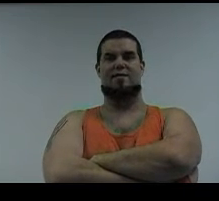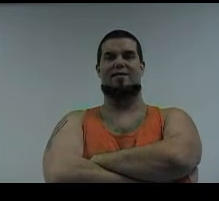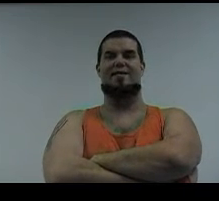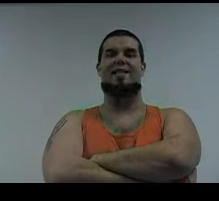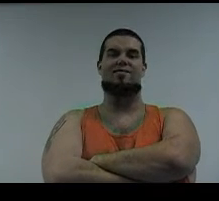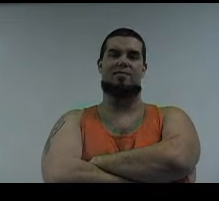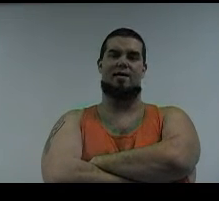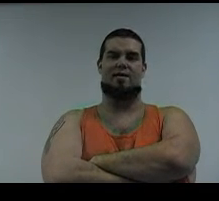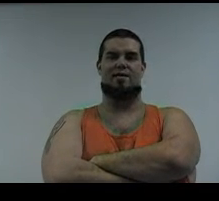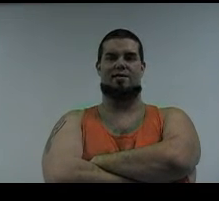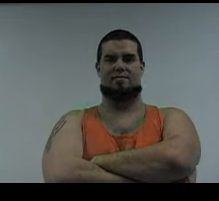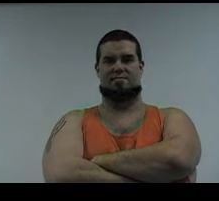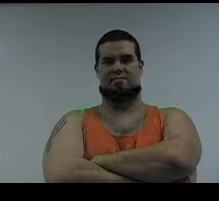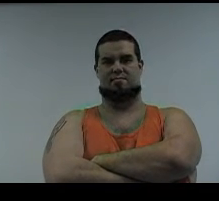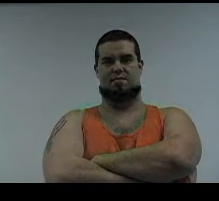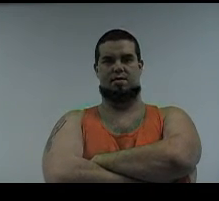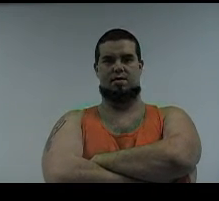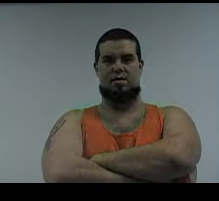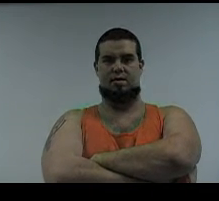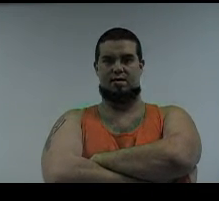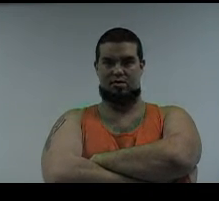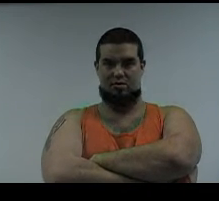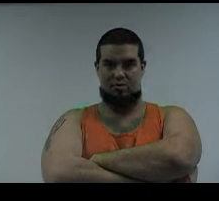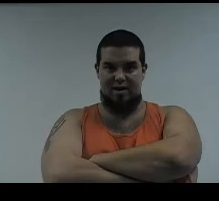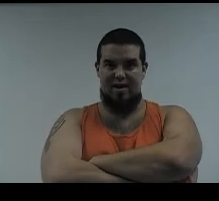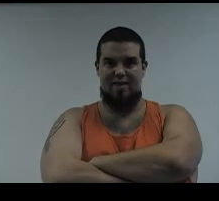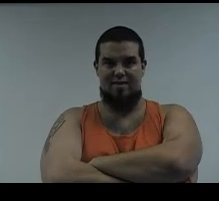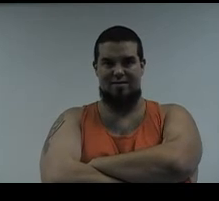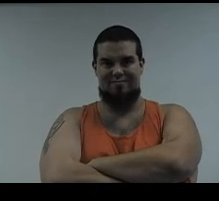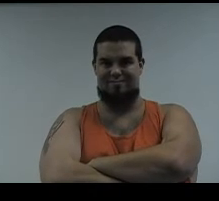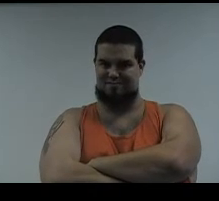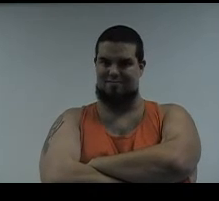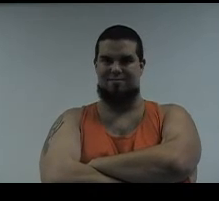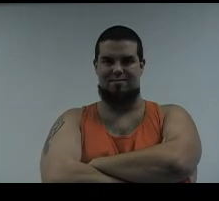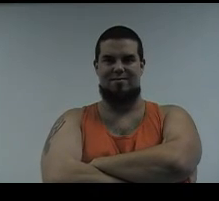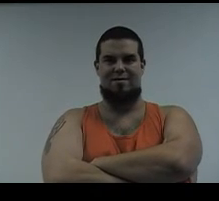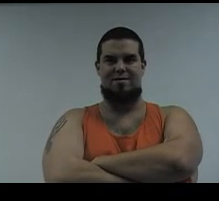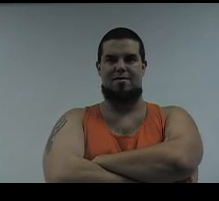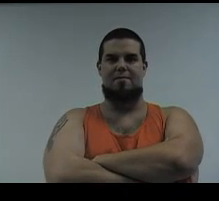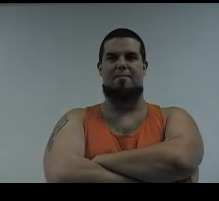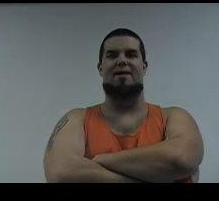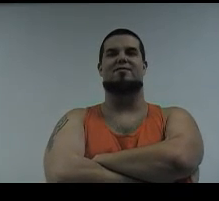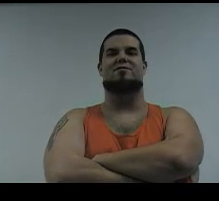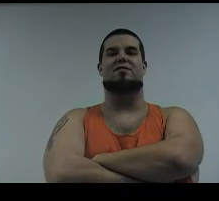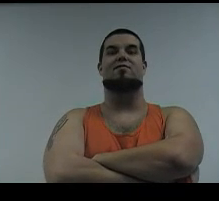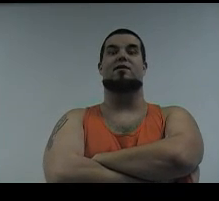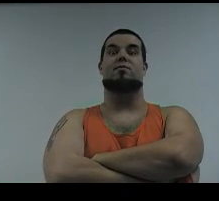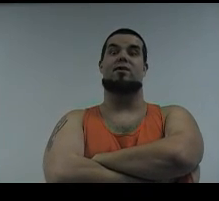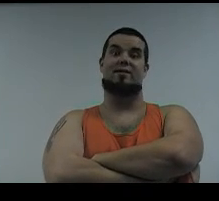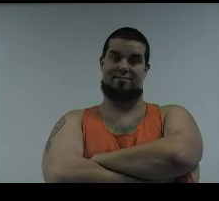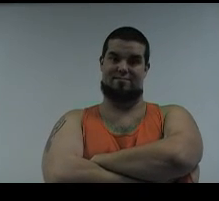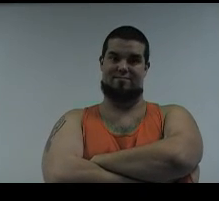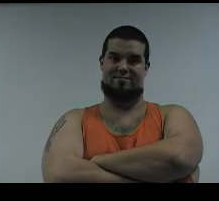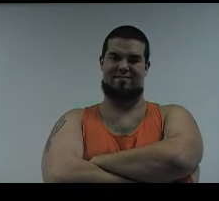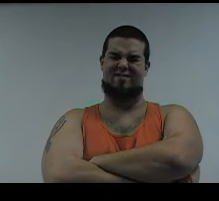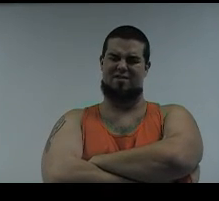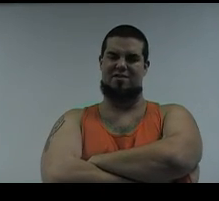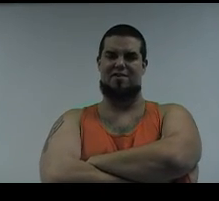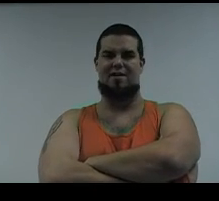Tell everybody. Because on the 29th, Milestone will give it away. See you